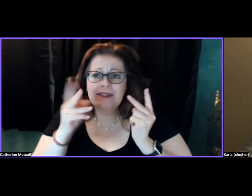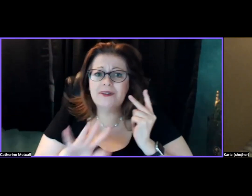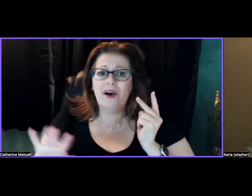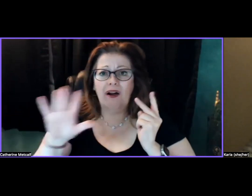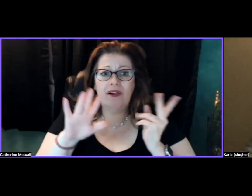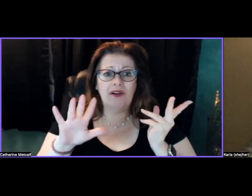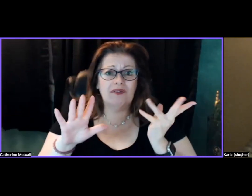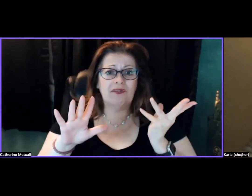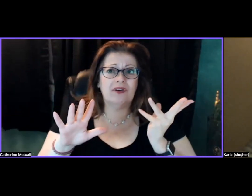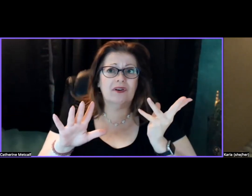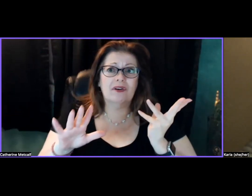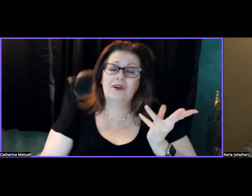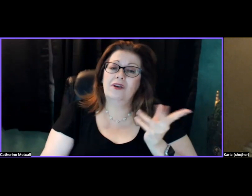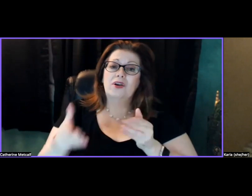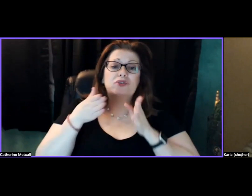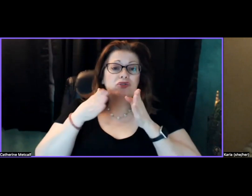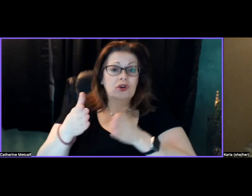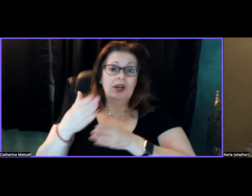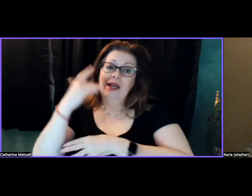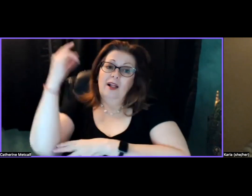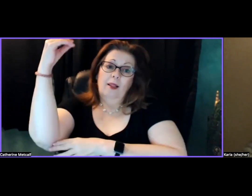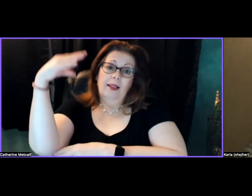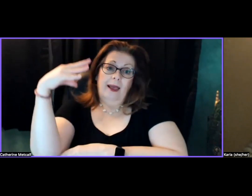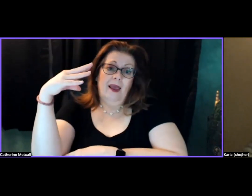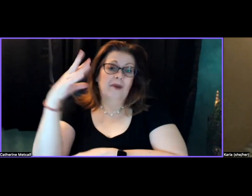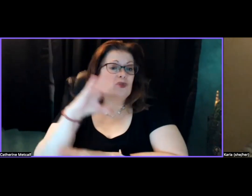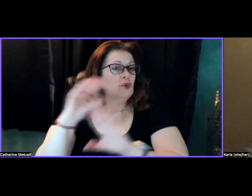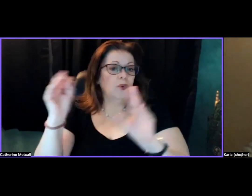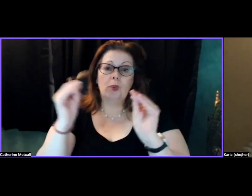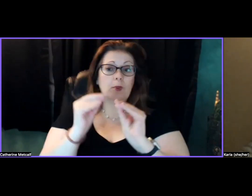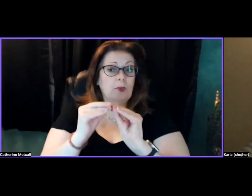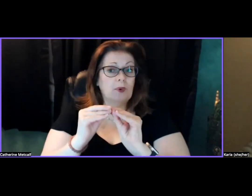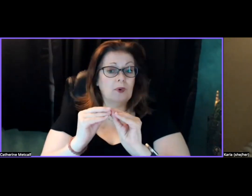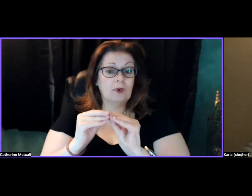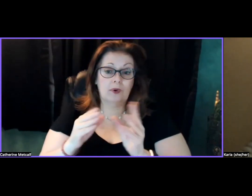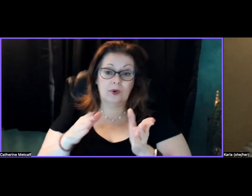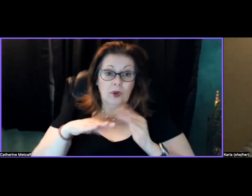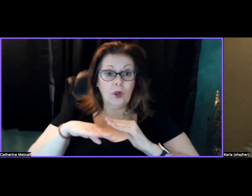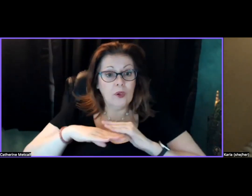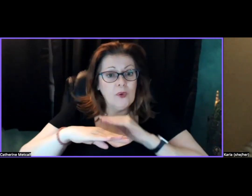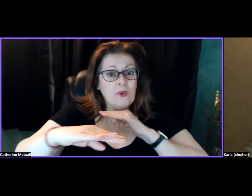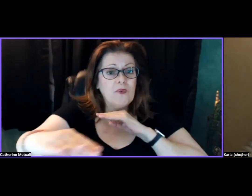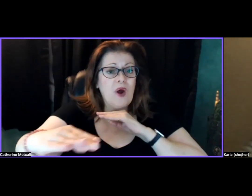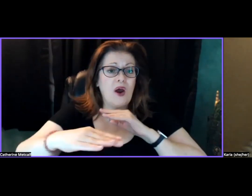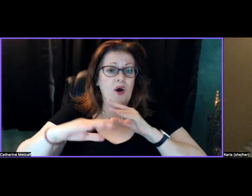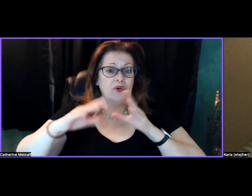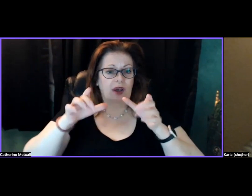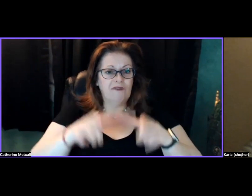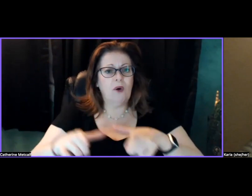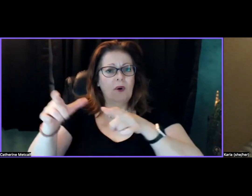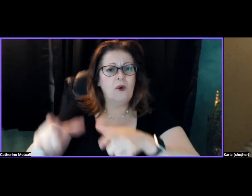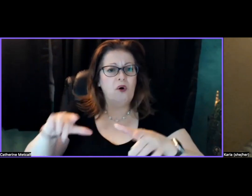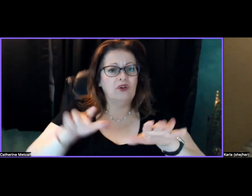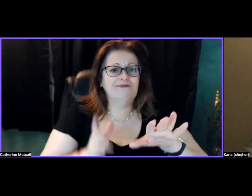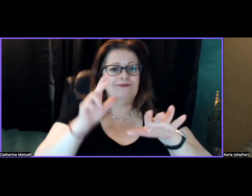more. I walk through forgotten alleys, potholed roads. The world still spins, ambivalent